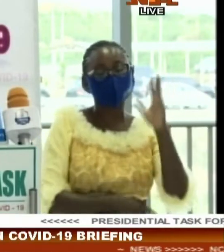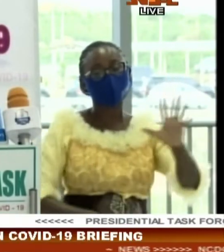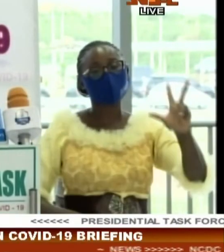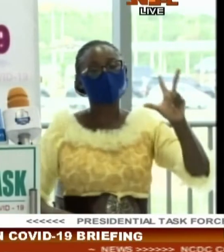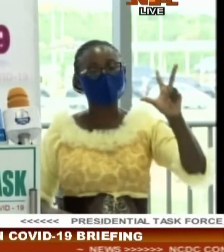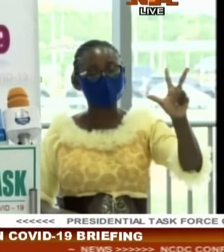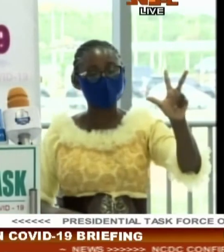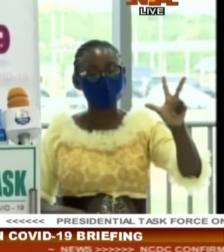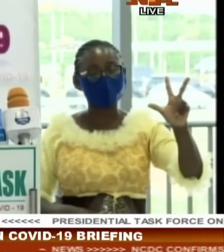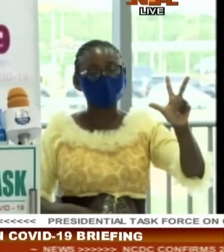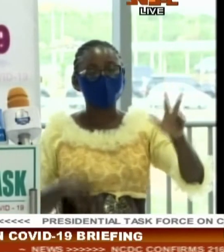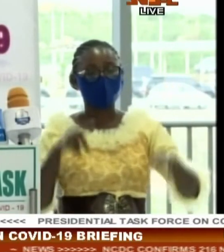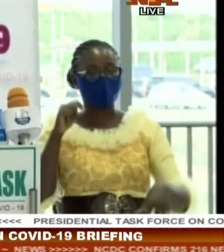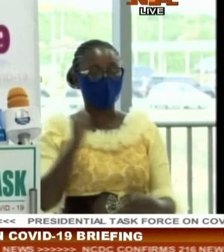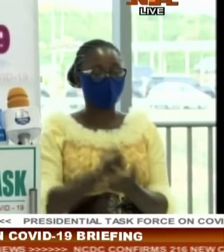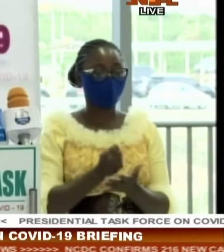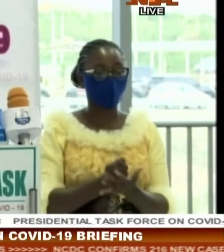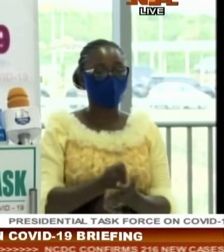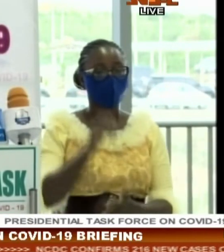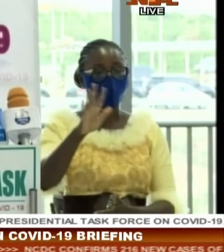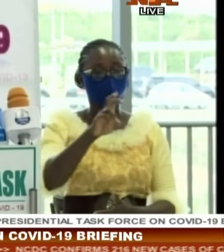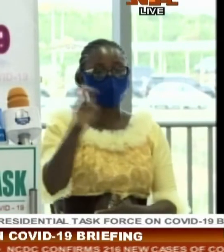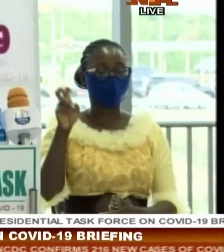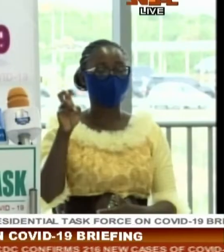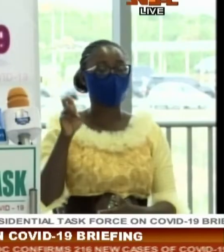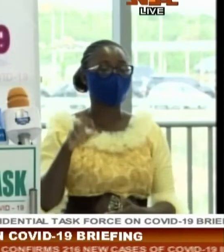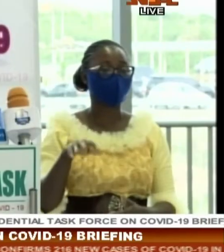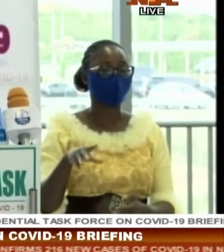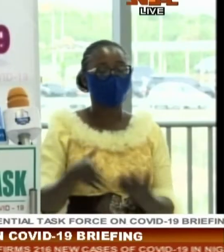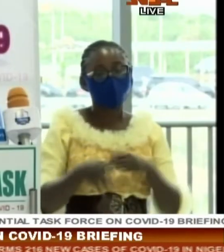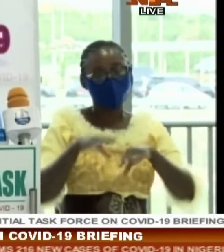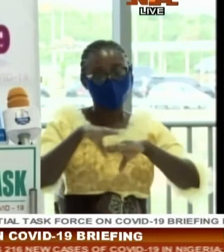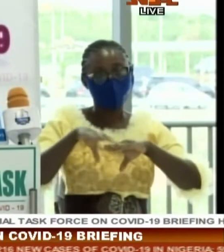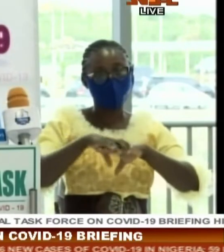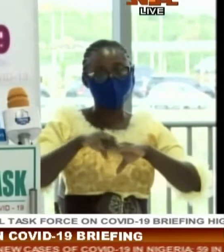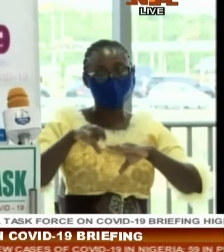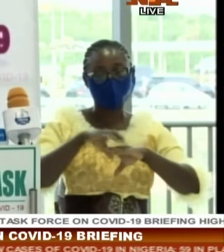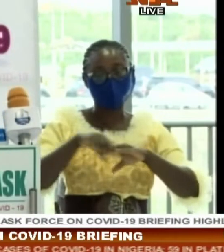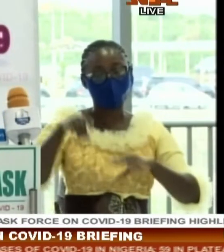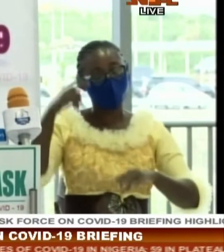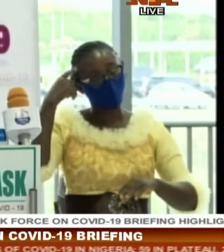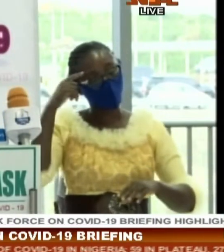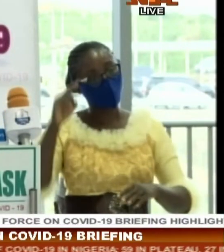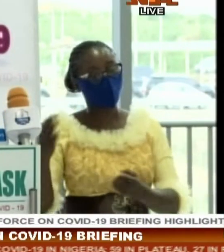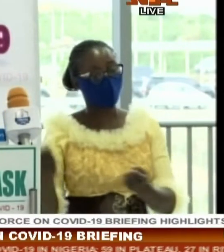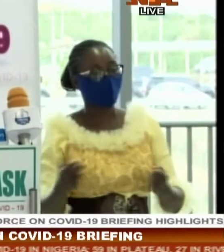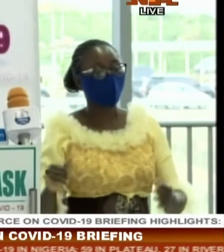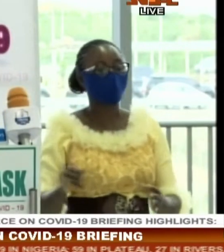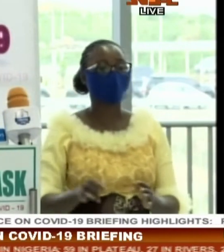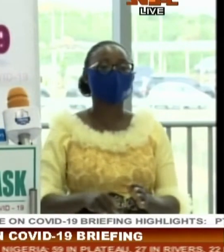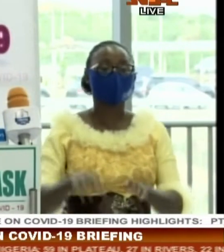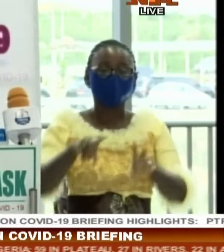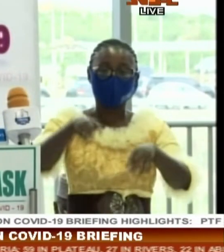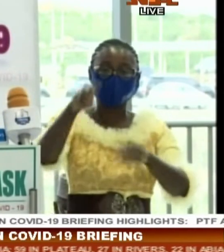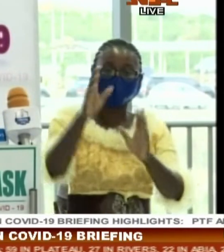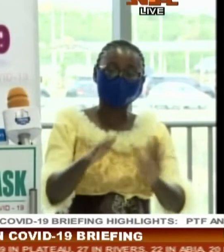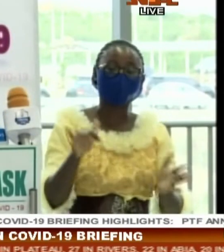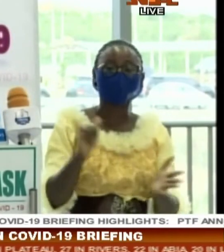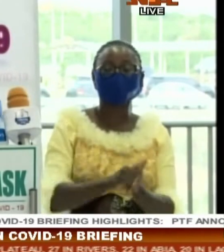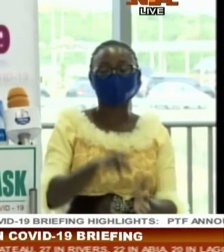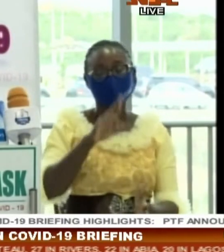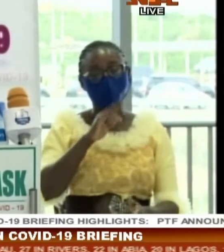$3,500 per passenger for failure to comply with the pre-boarding requirements. This is in our laws. How I wish it is higher.